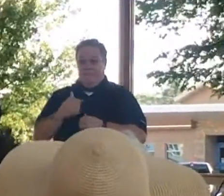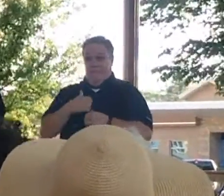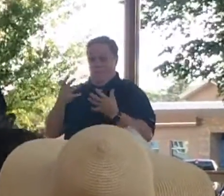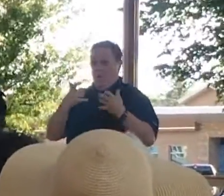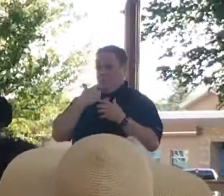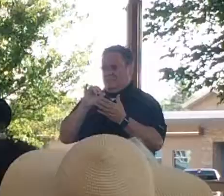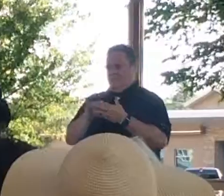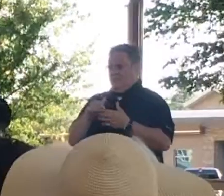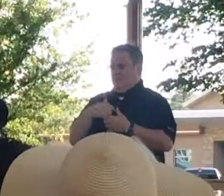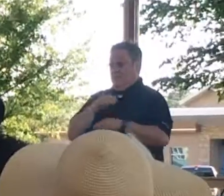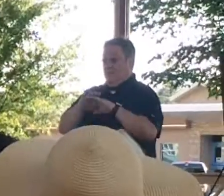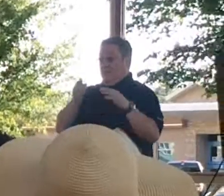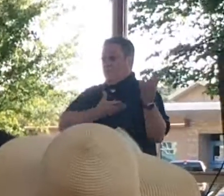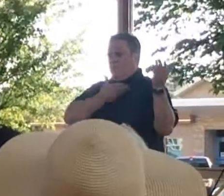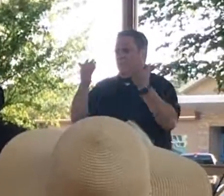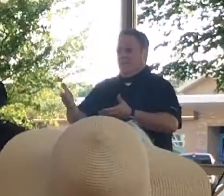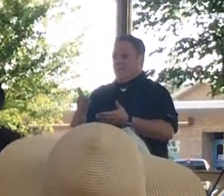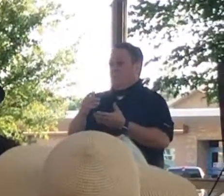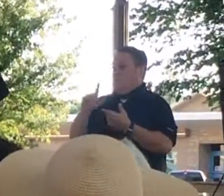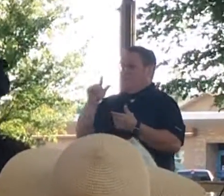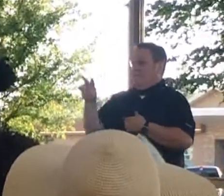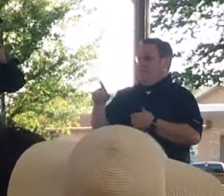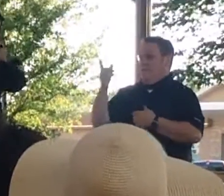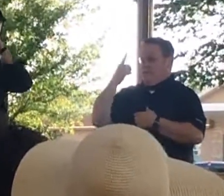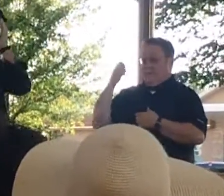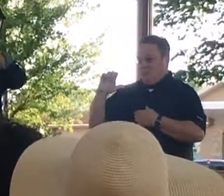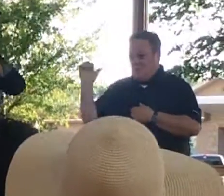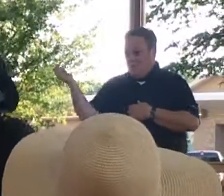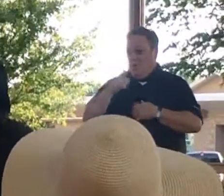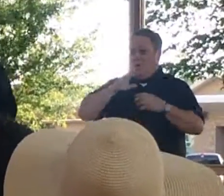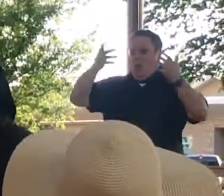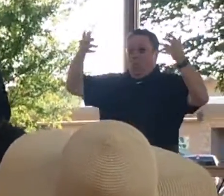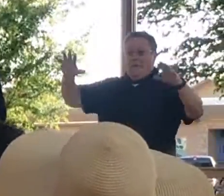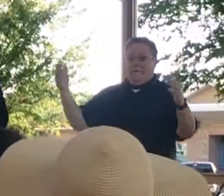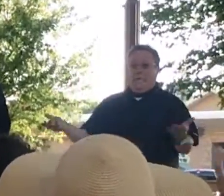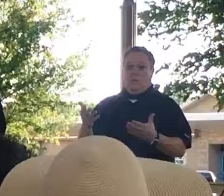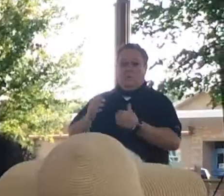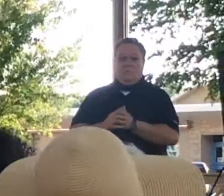want to say that I didn't have to bring that stuff to Las Vegas because y'all are already here.